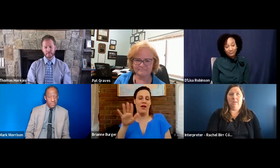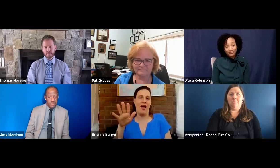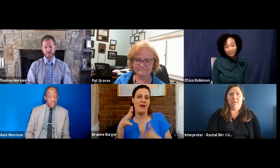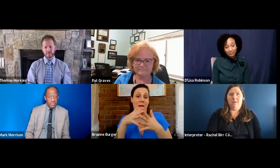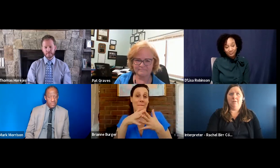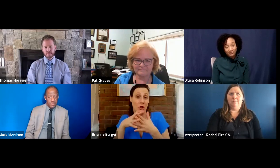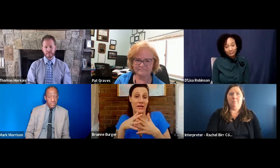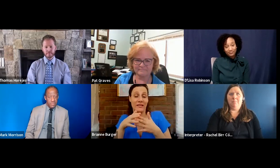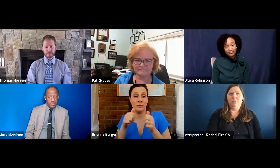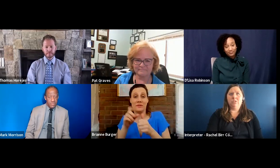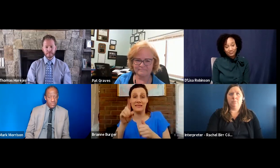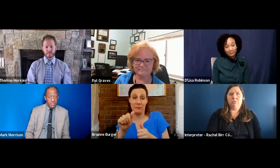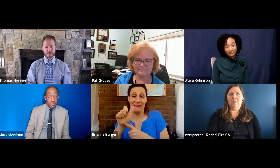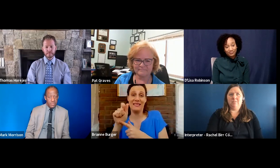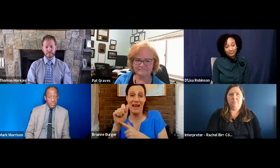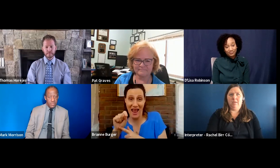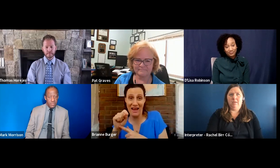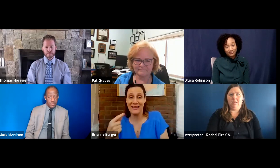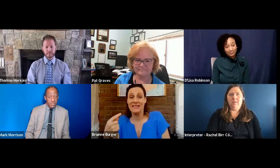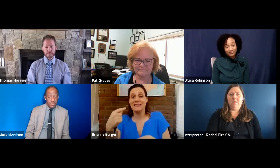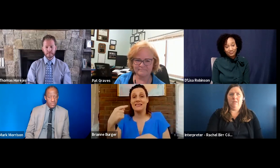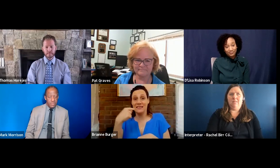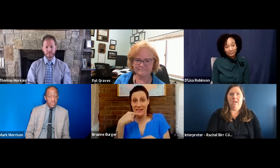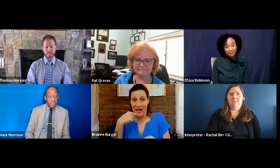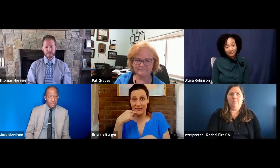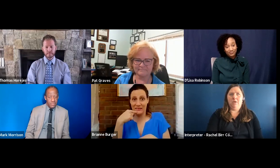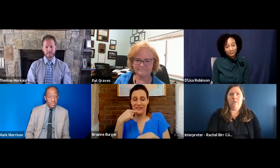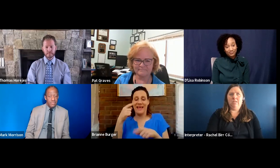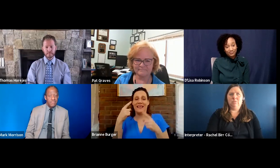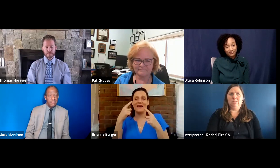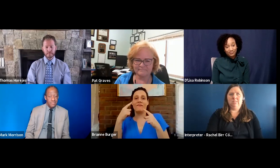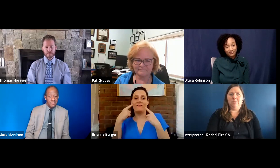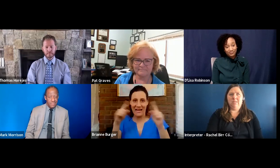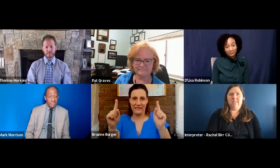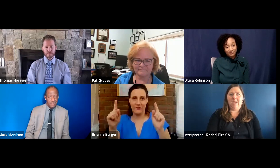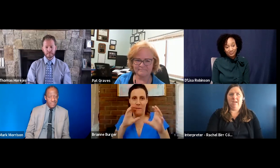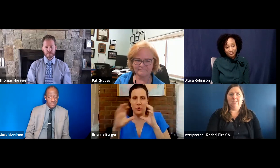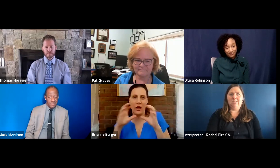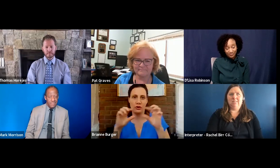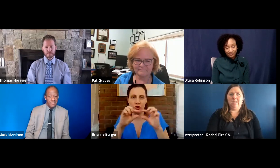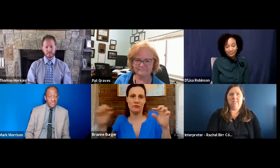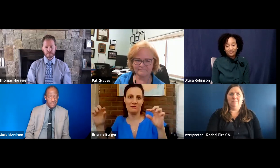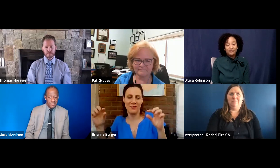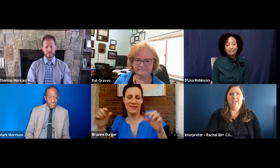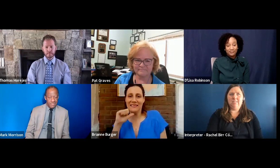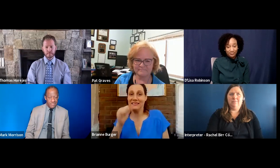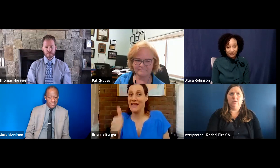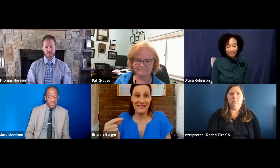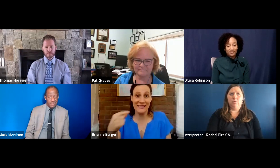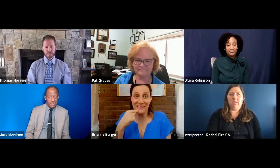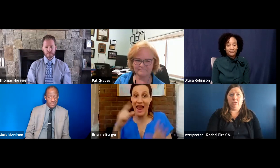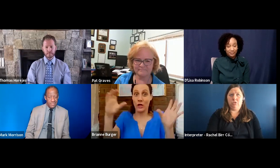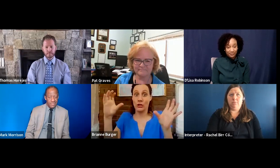the camp of my personal perspective being that the Americans with Disabilities Act says